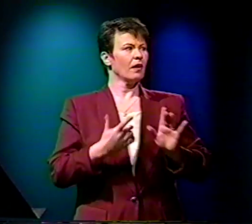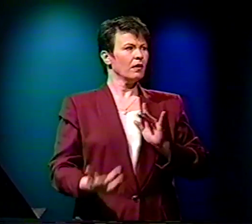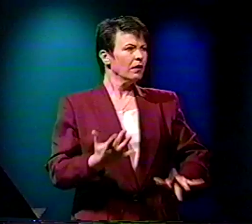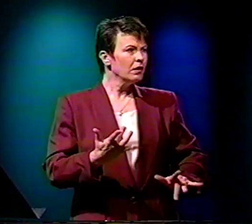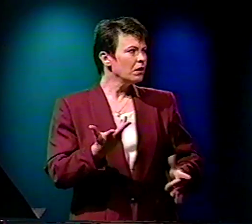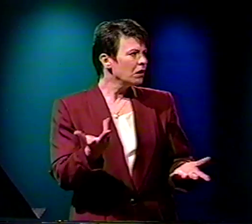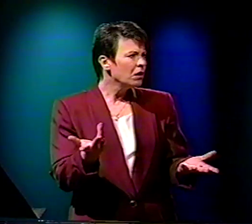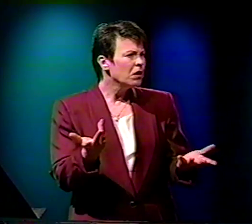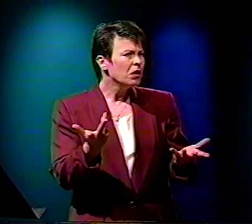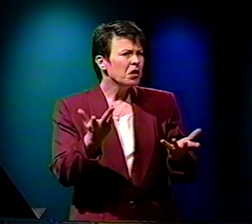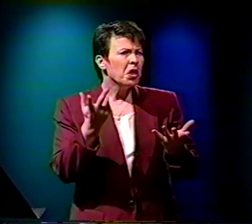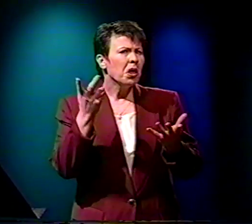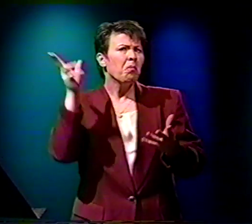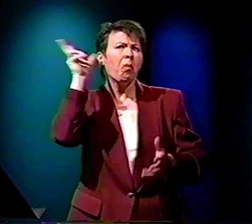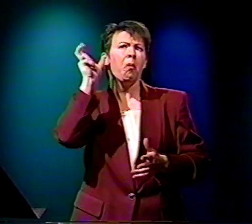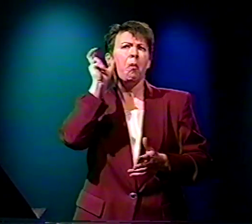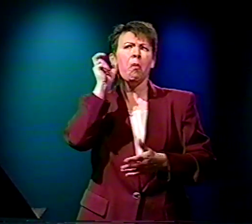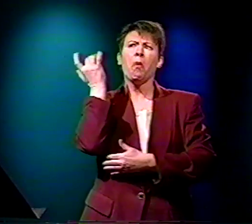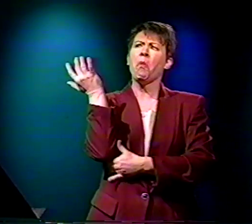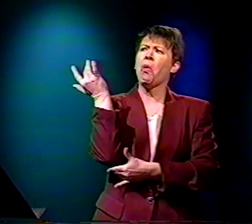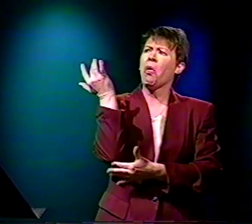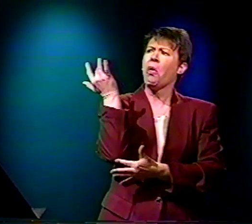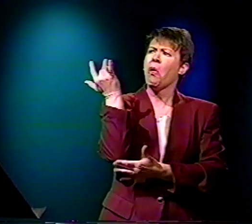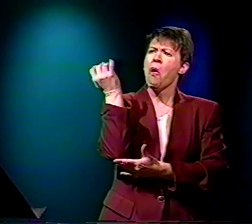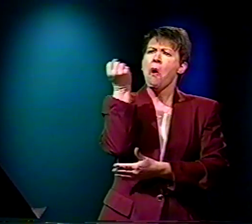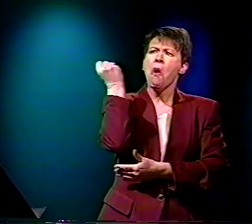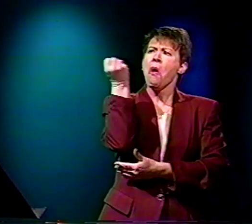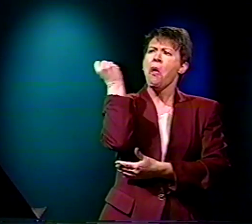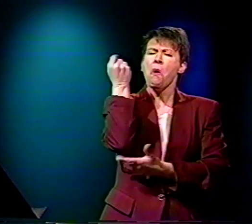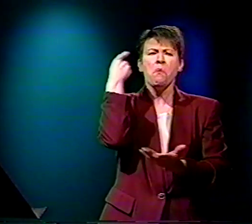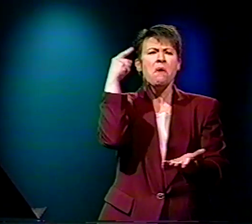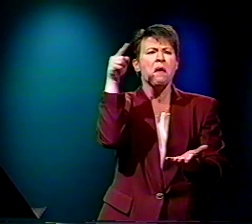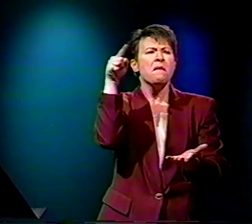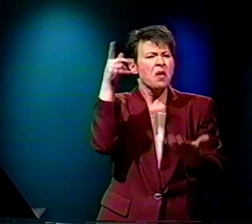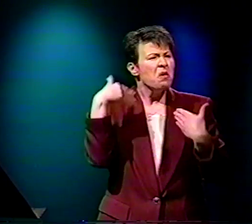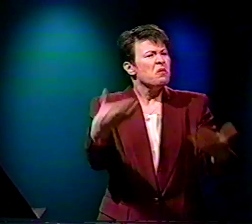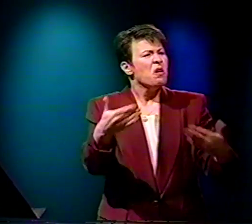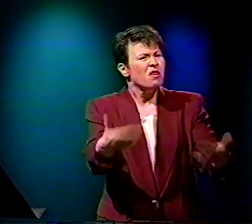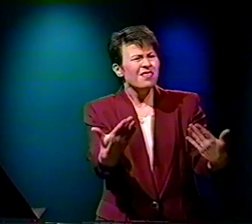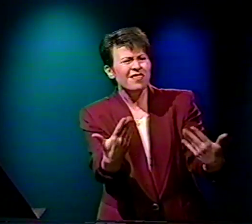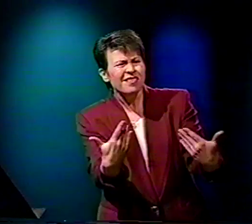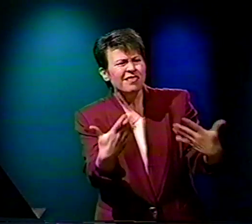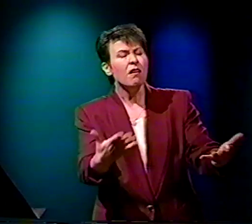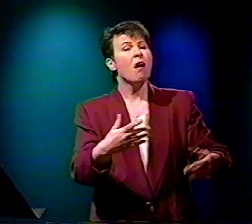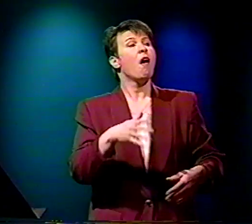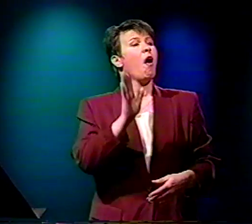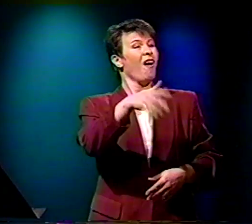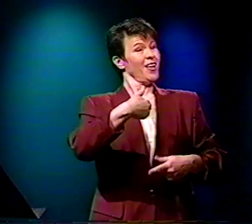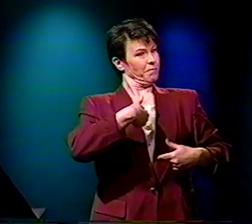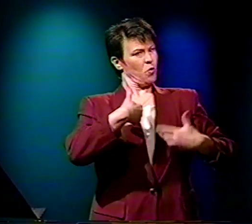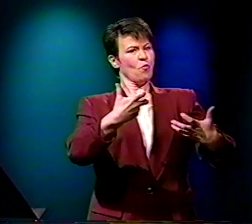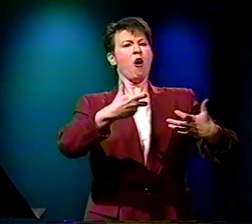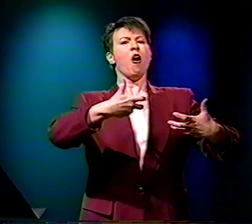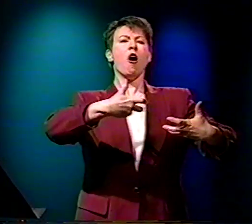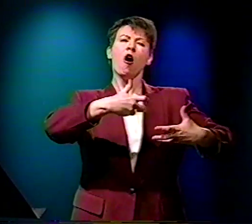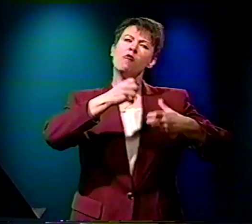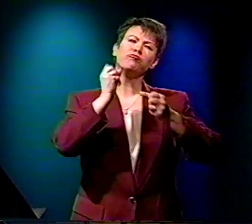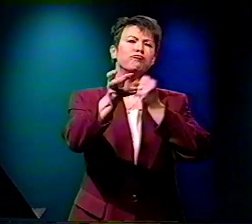get ready to start, and they start interpreting. And that's so uncomfortable, because why is it that the interpreter's having to listen and hold on to that information? Get started. Come on, I want to